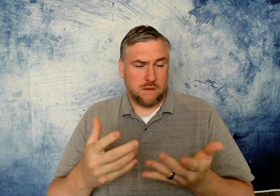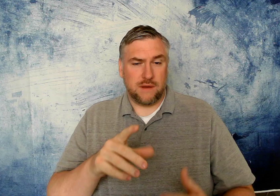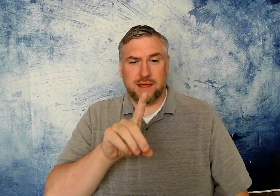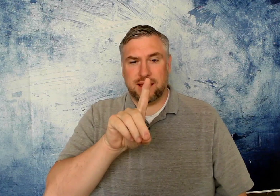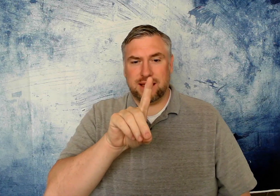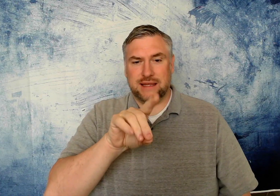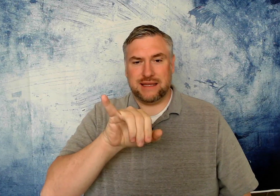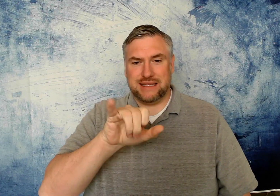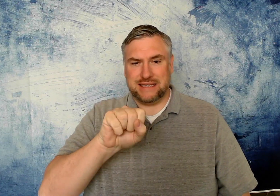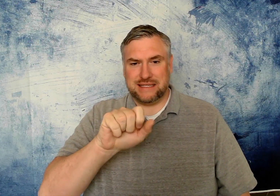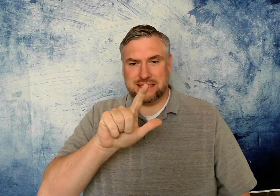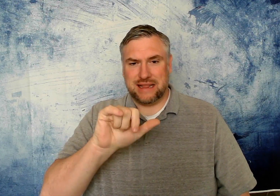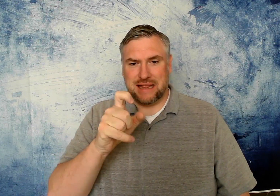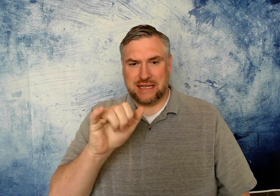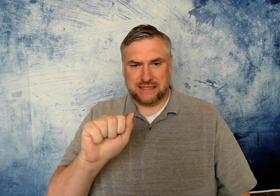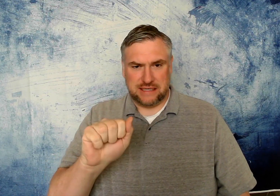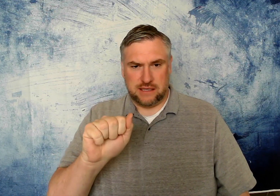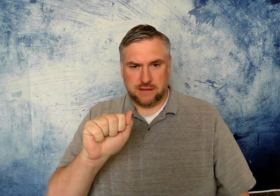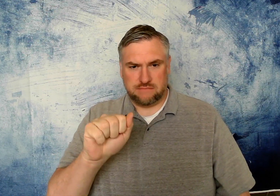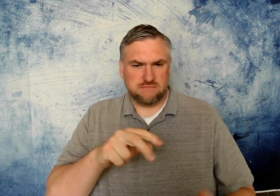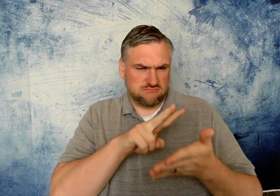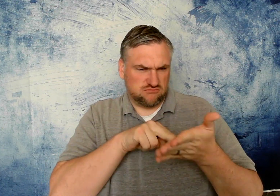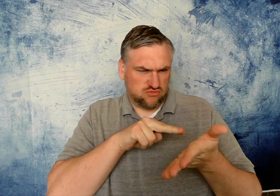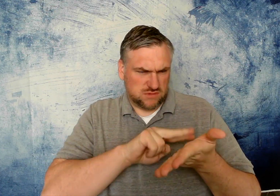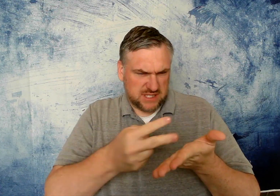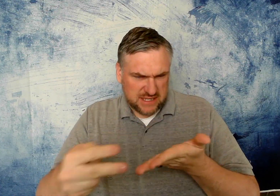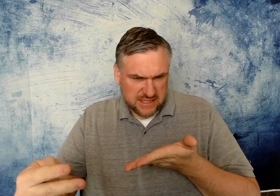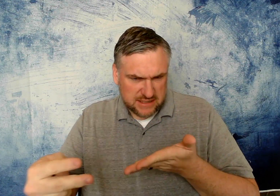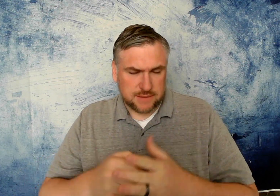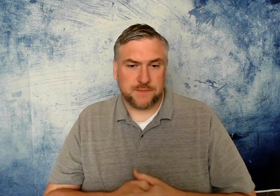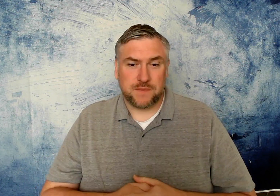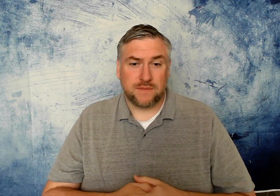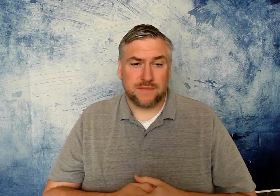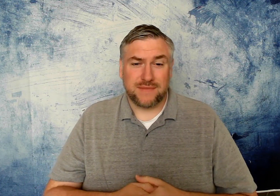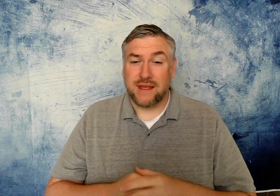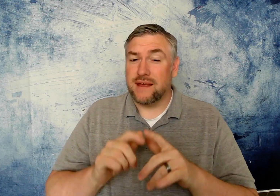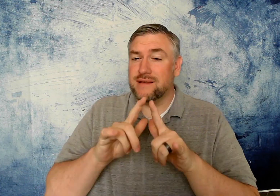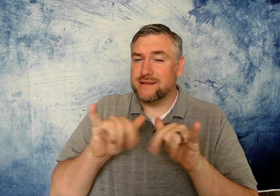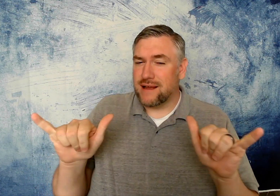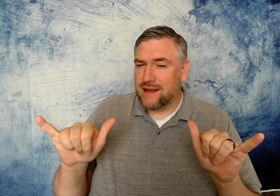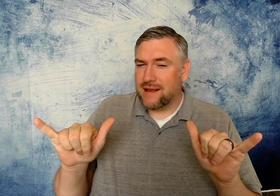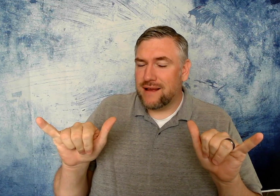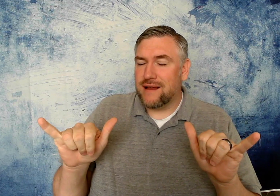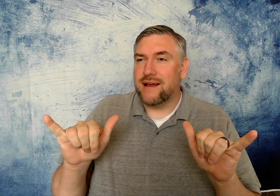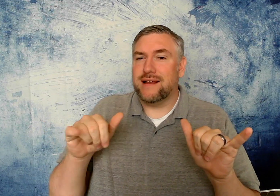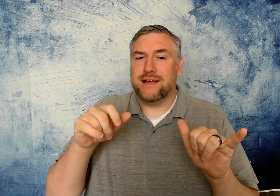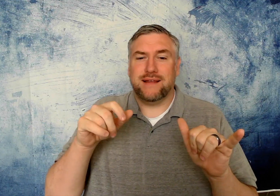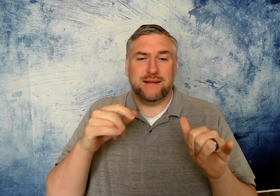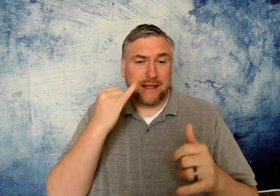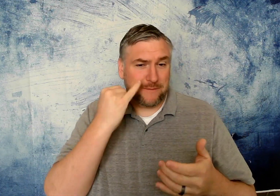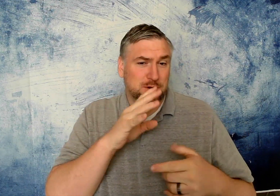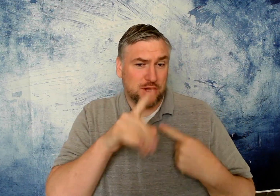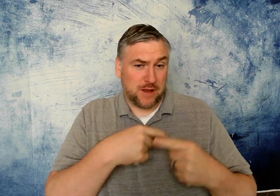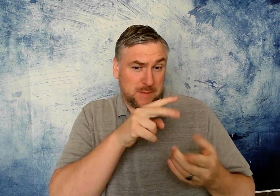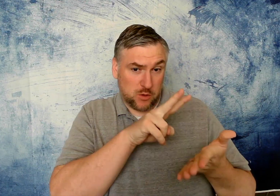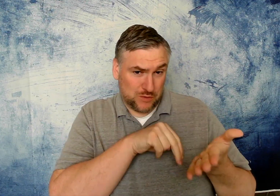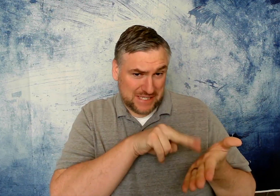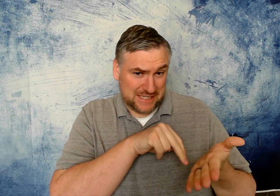Now I want to talk about dyslexia. And here's the sign. At the same time, if we're talking